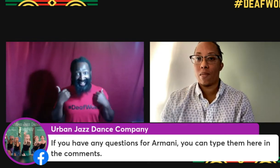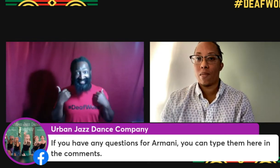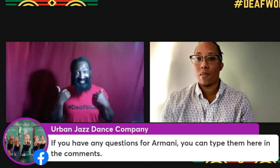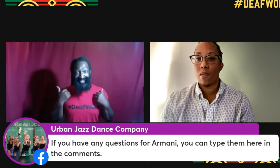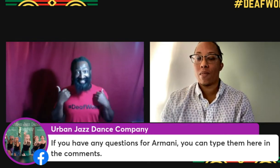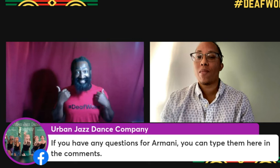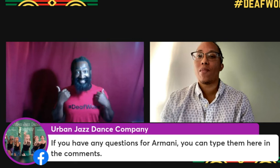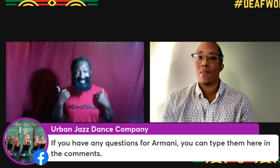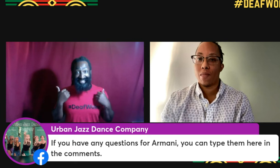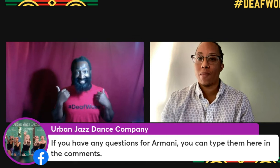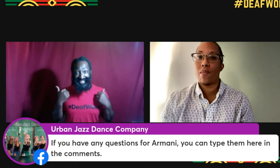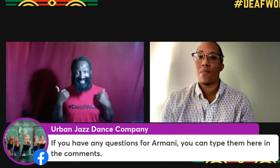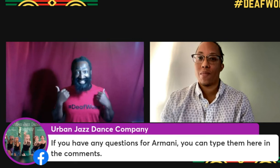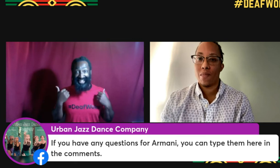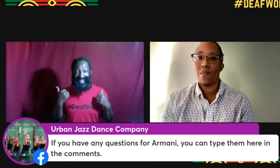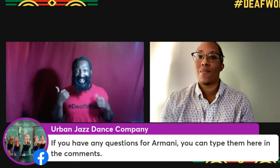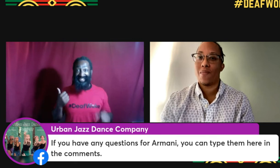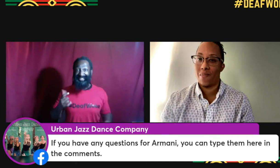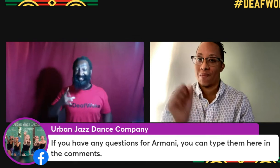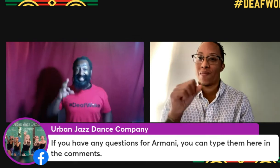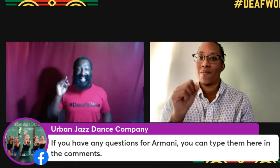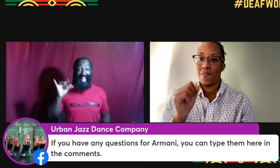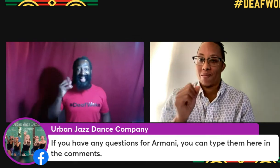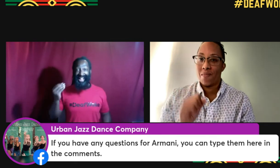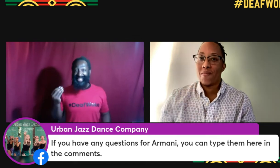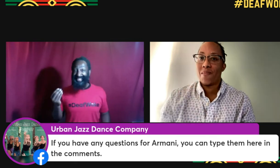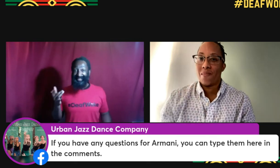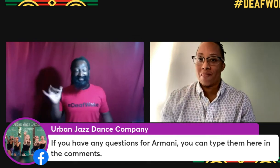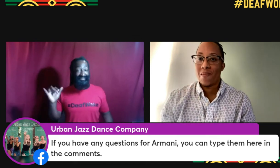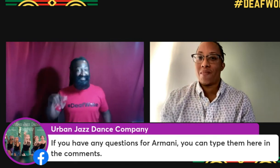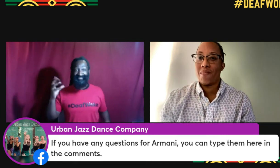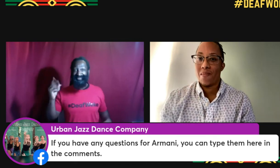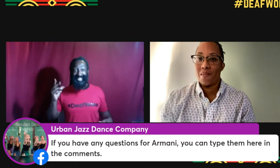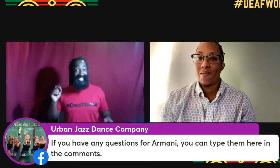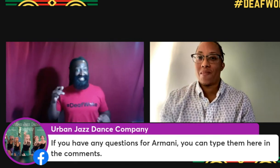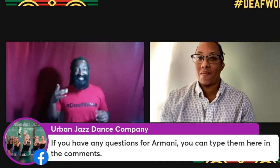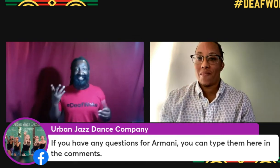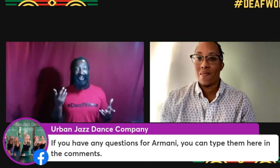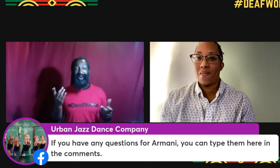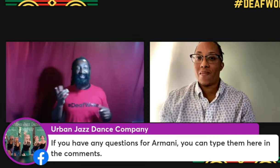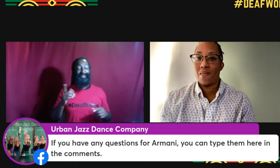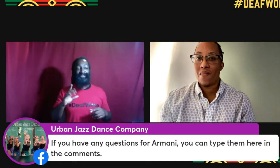And like you said, you're making the best decision for your life.